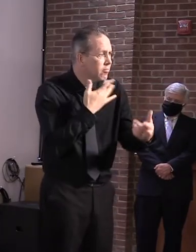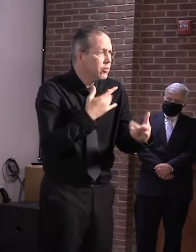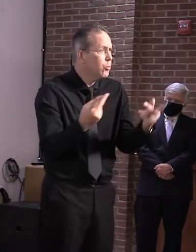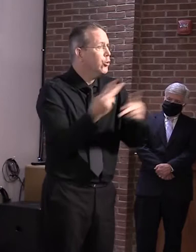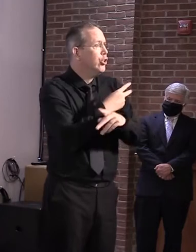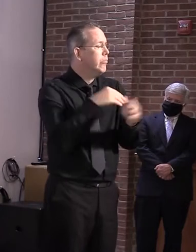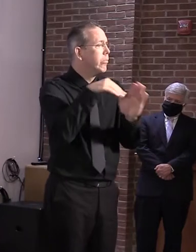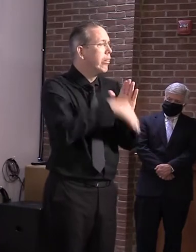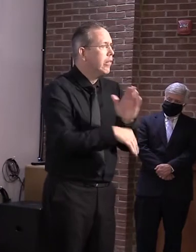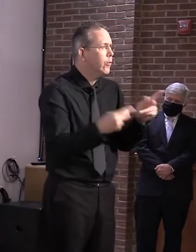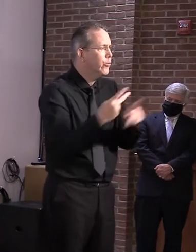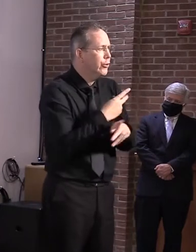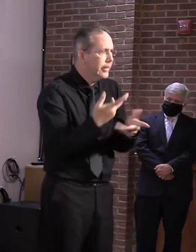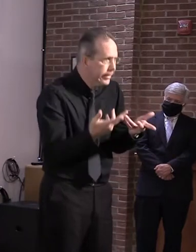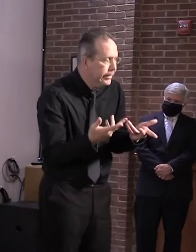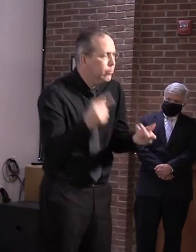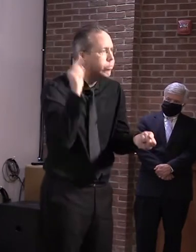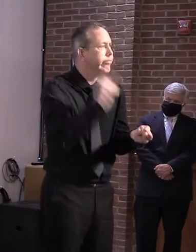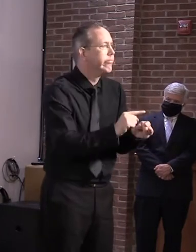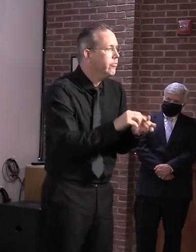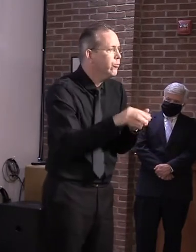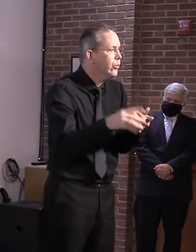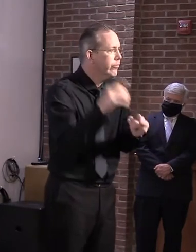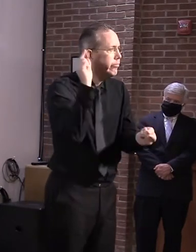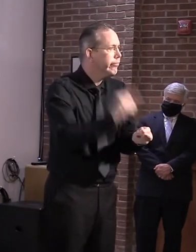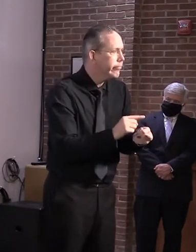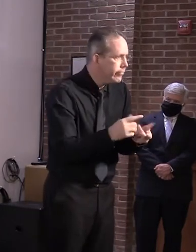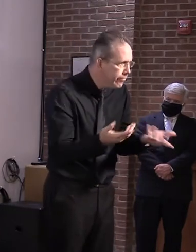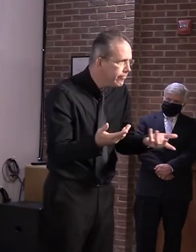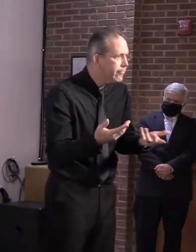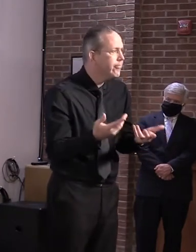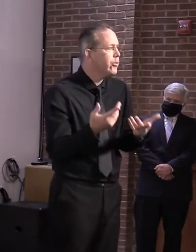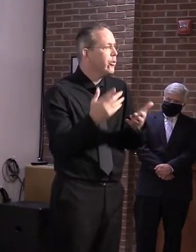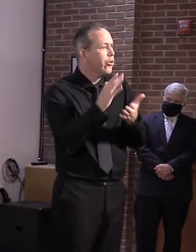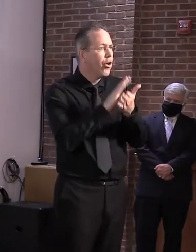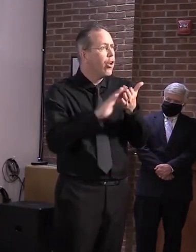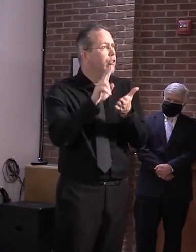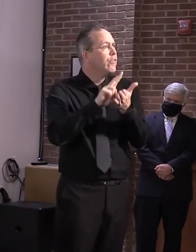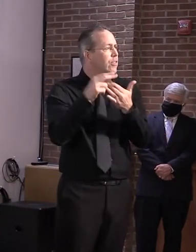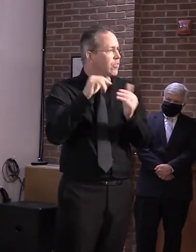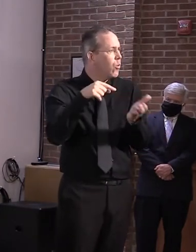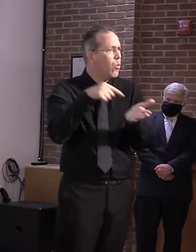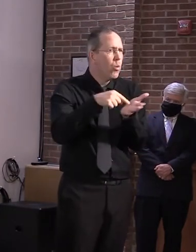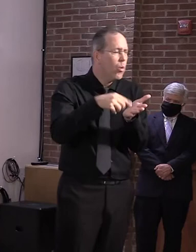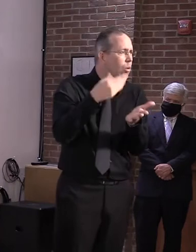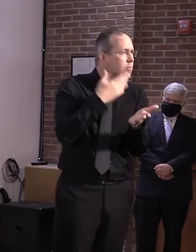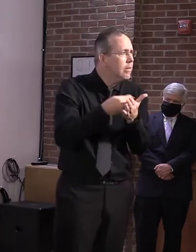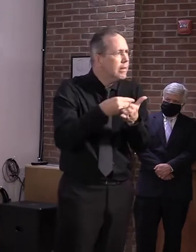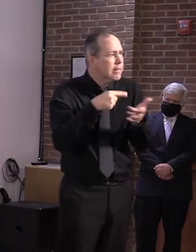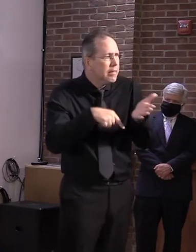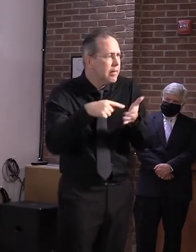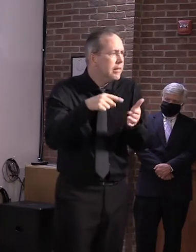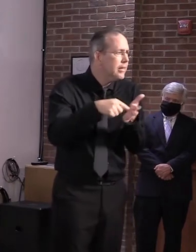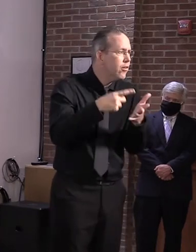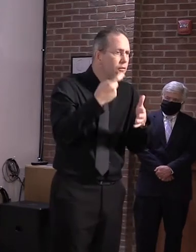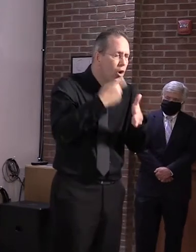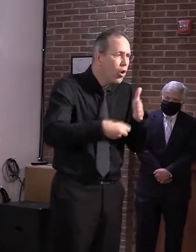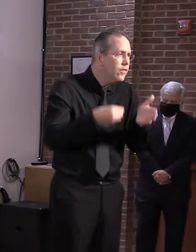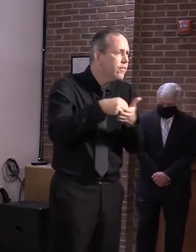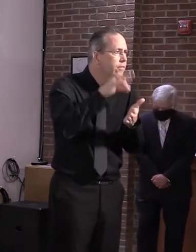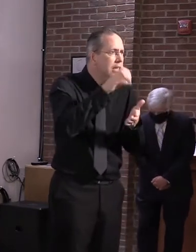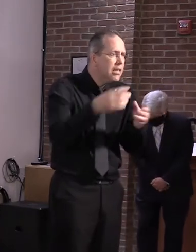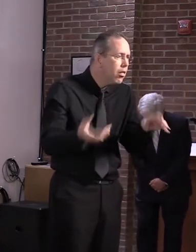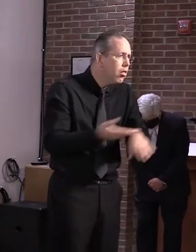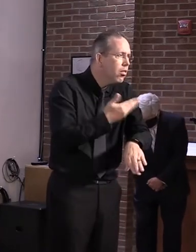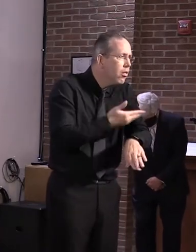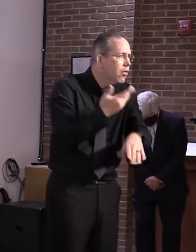the colleges. They were still paying mortgages on those places. They still had, in fact, extra costs for extra cleaning of those places